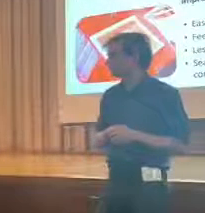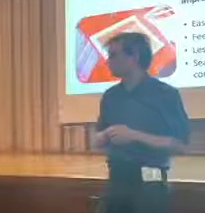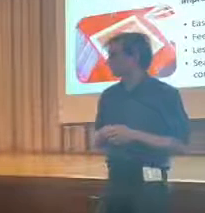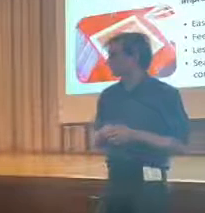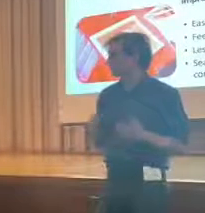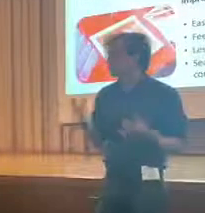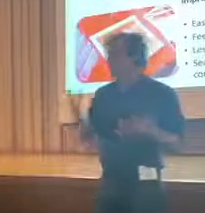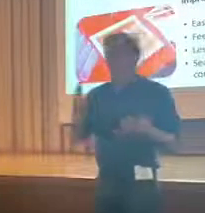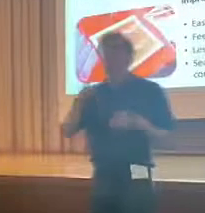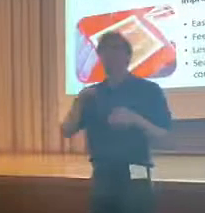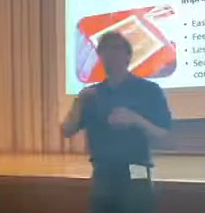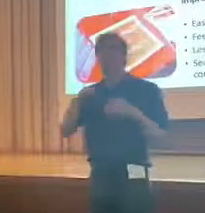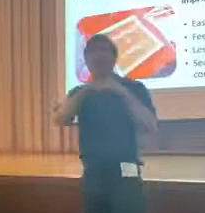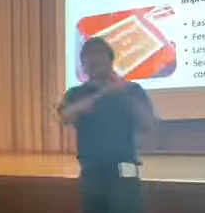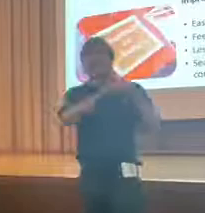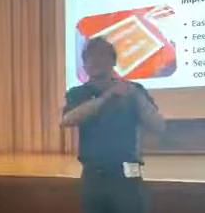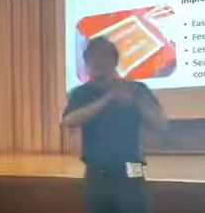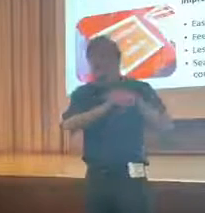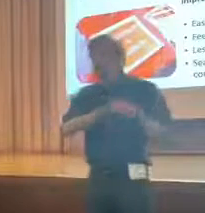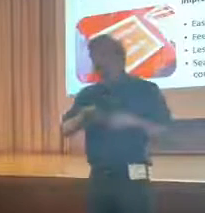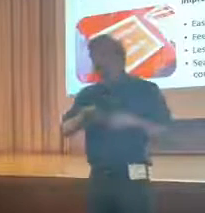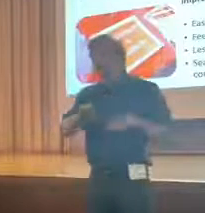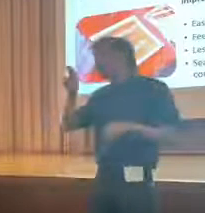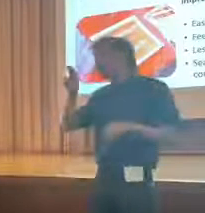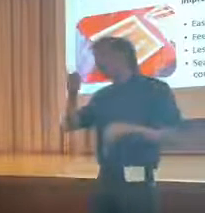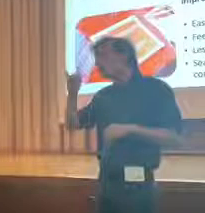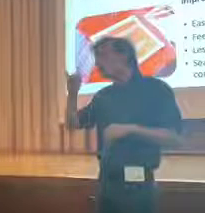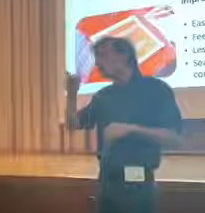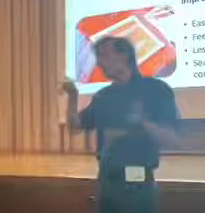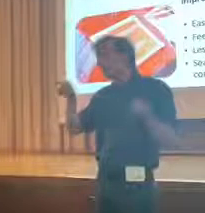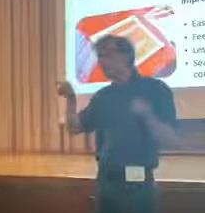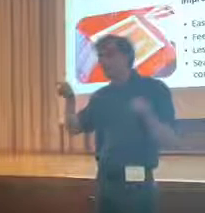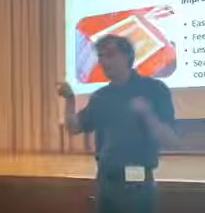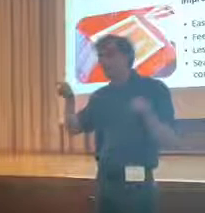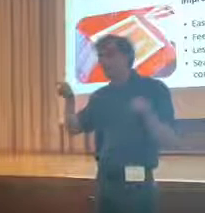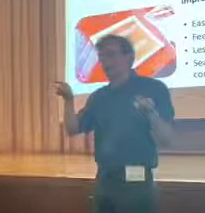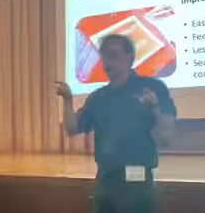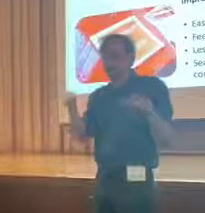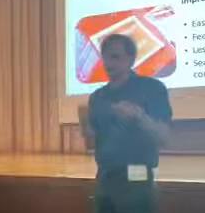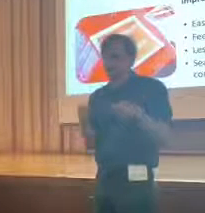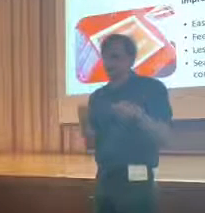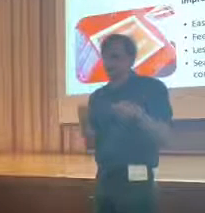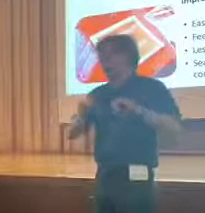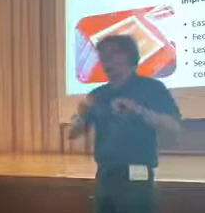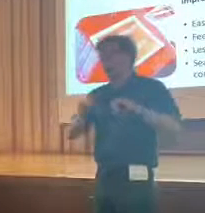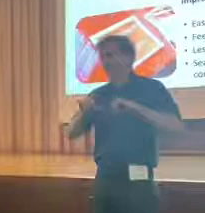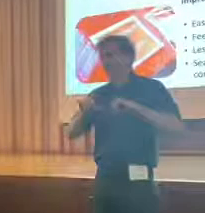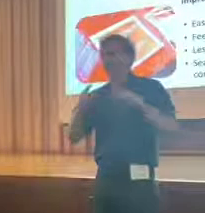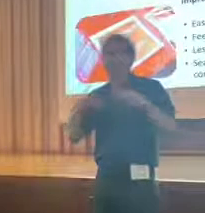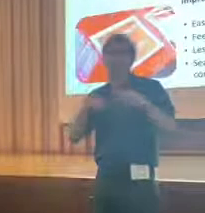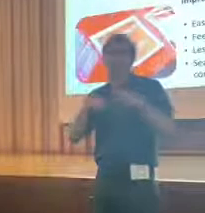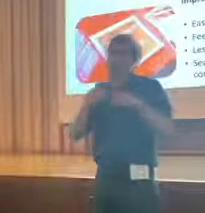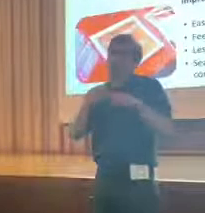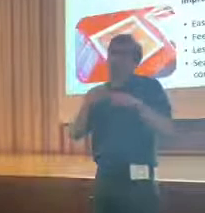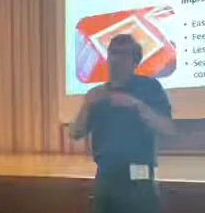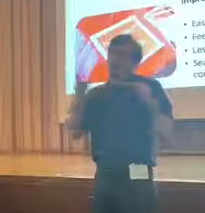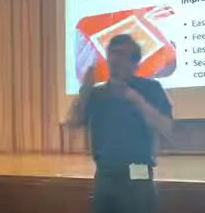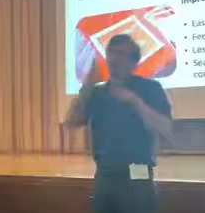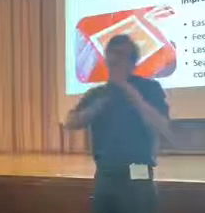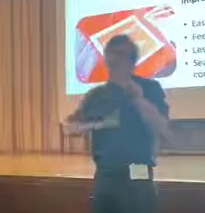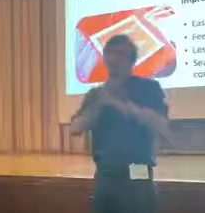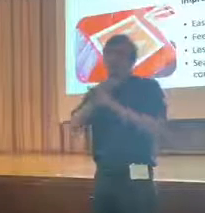called universal design, but we find that websites that are accessible make everybody much